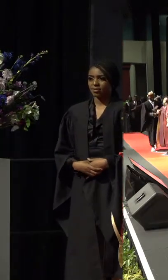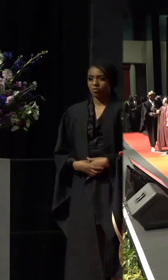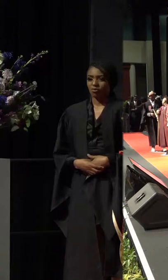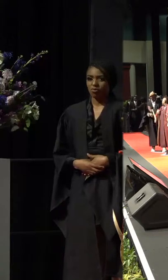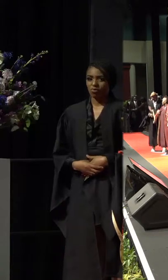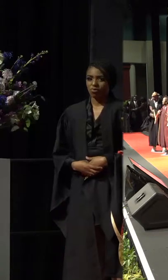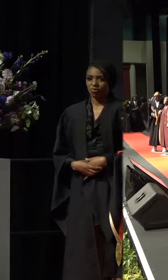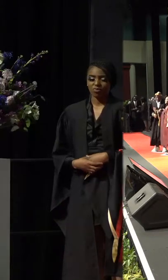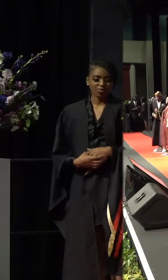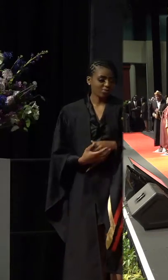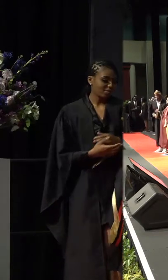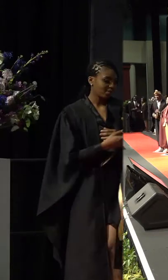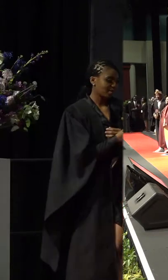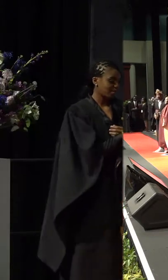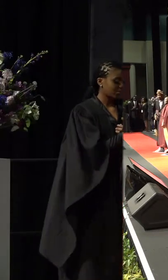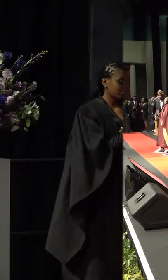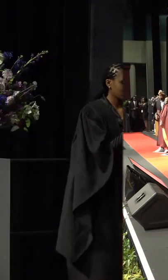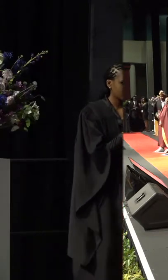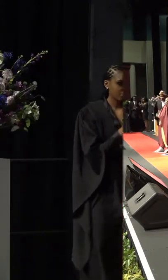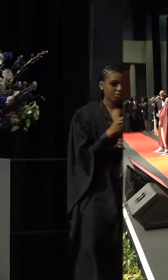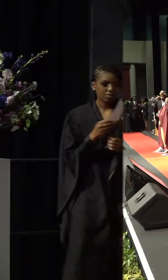Apiwe Ngwenya.